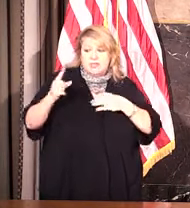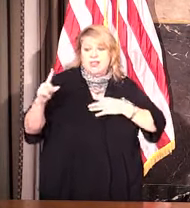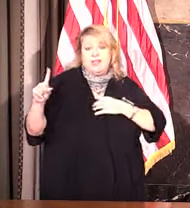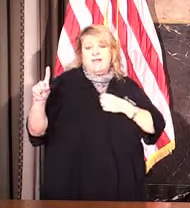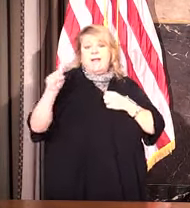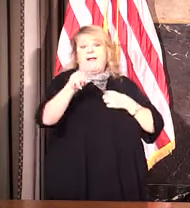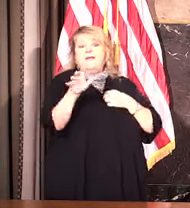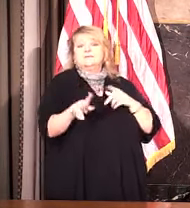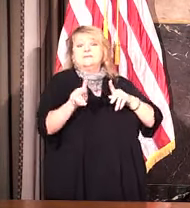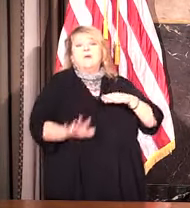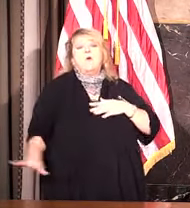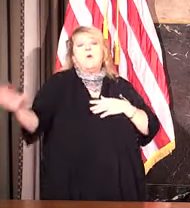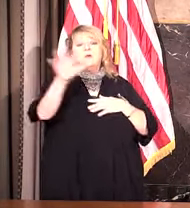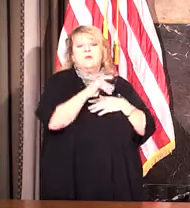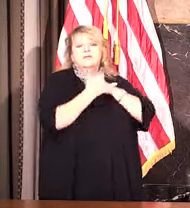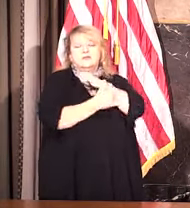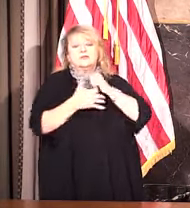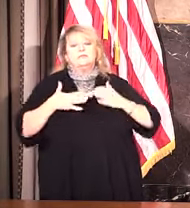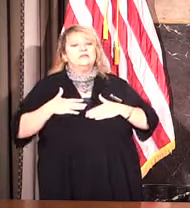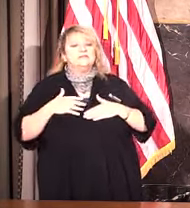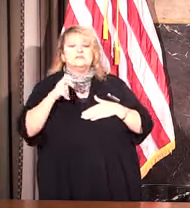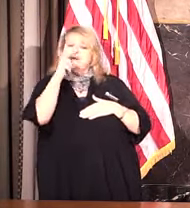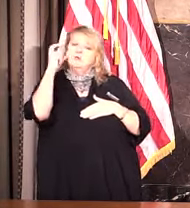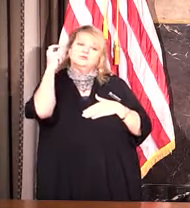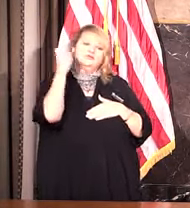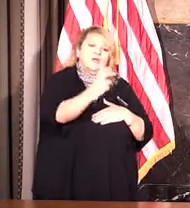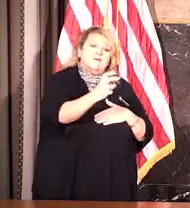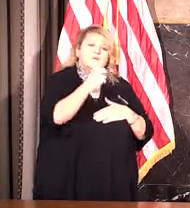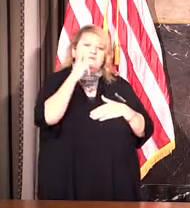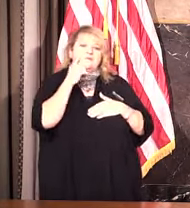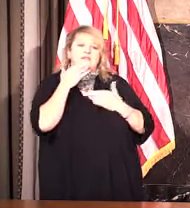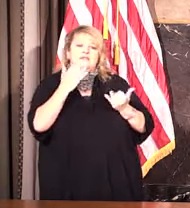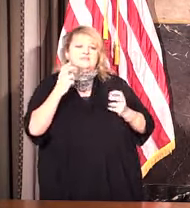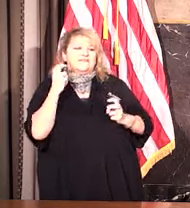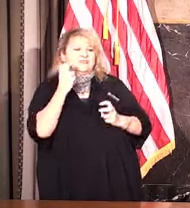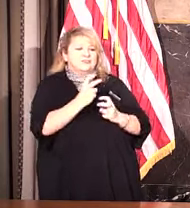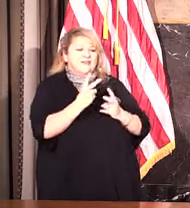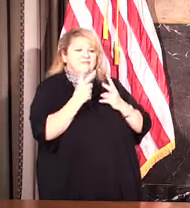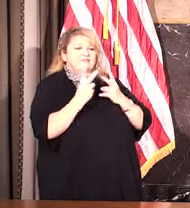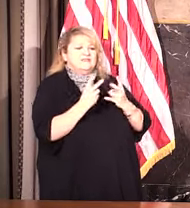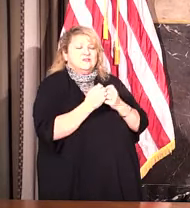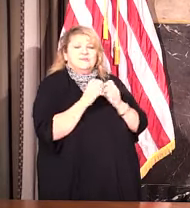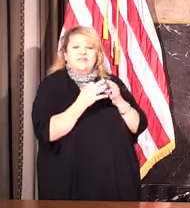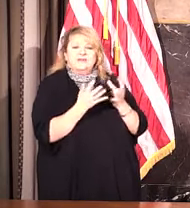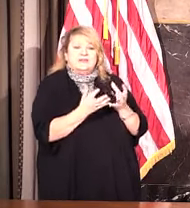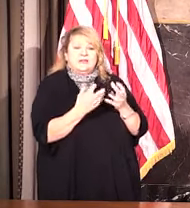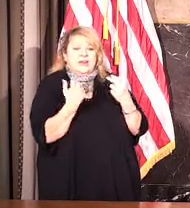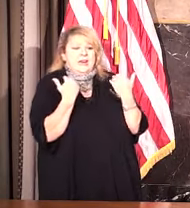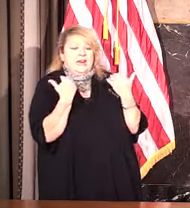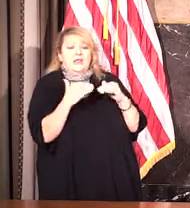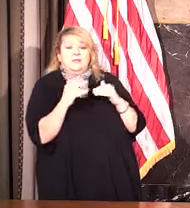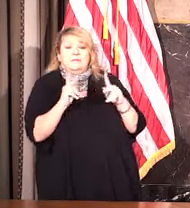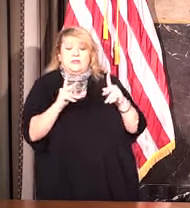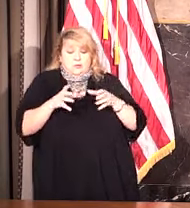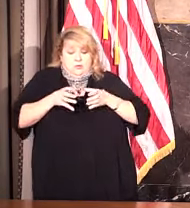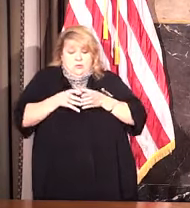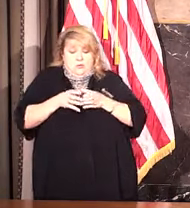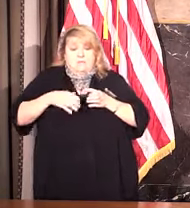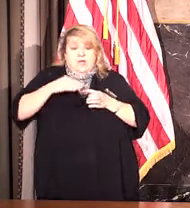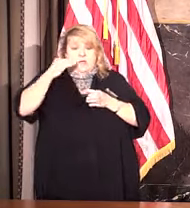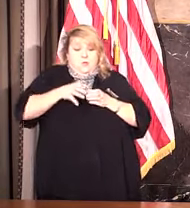across the country to avoid travel for Thanksgiving and limit their gatherings to people already in their immediate